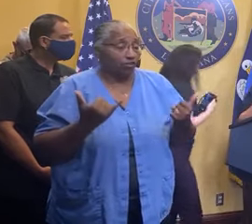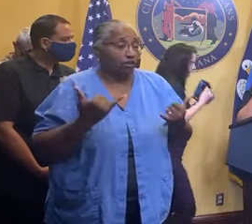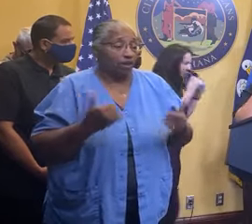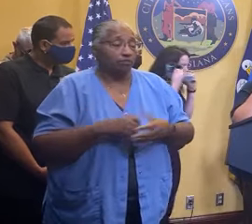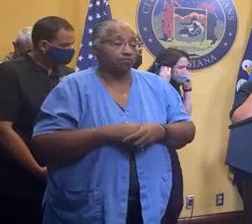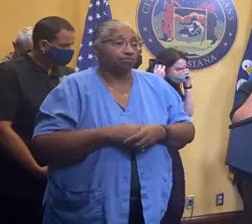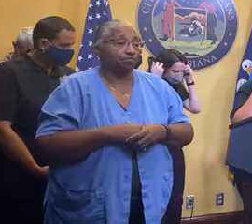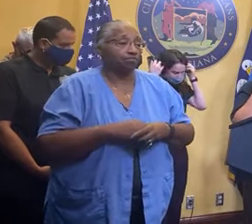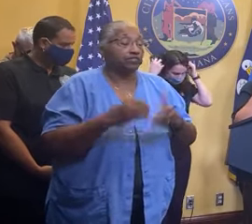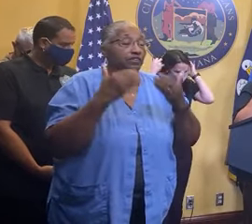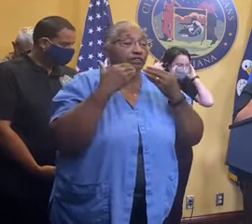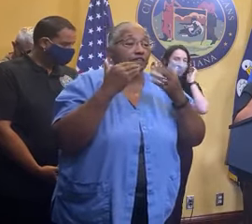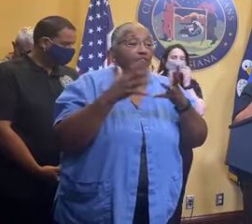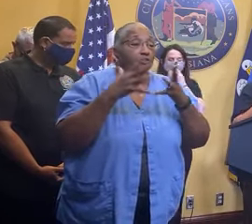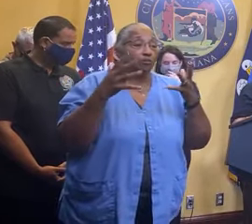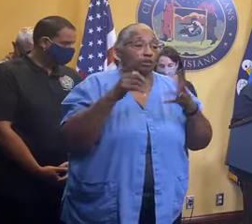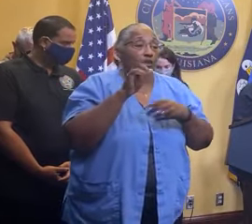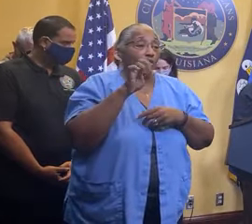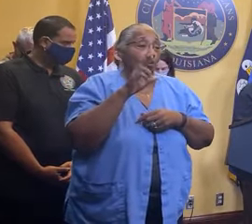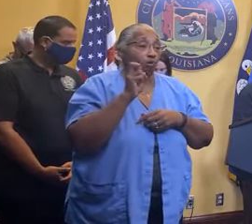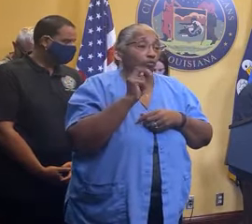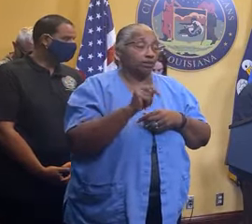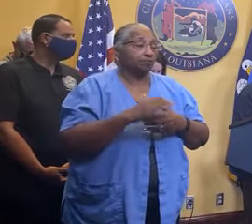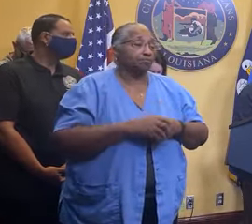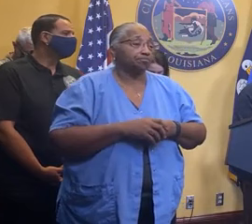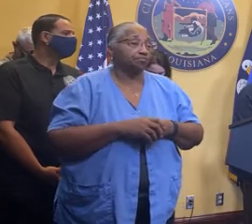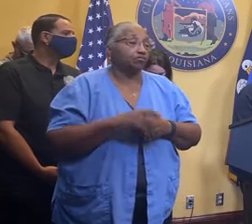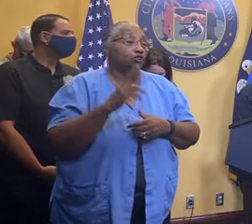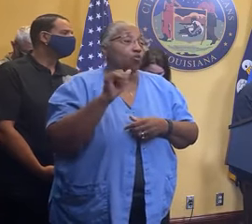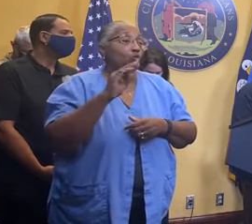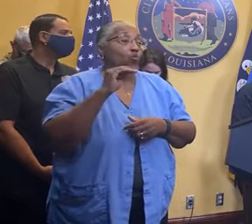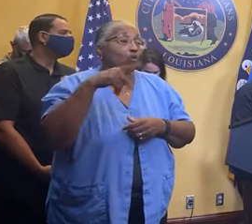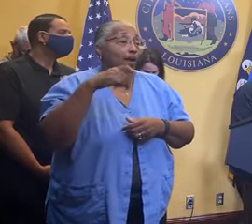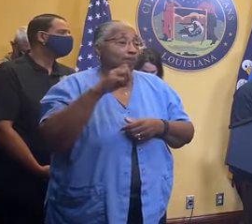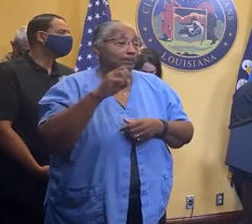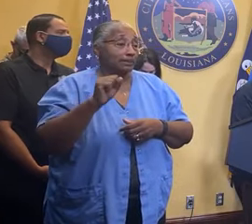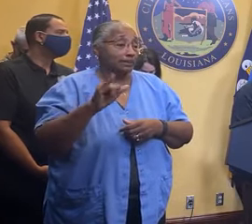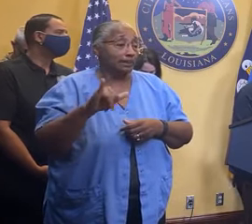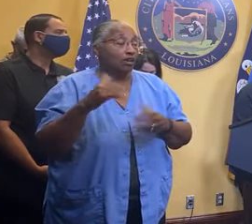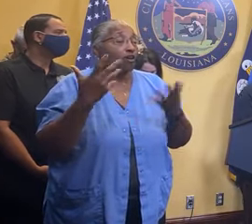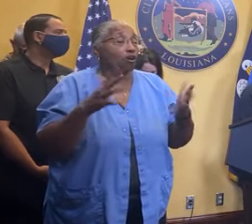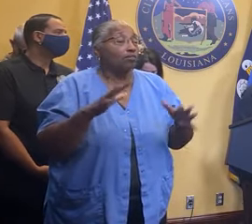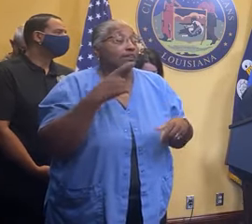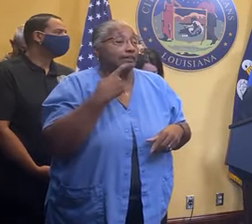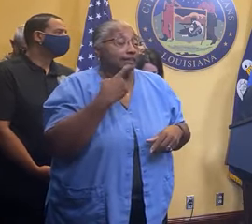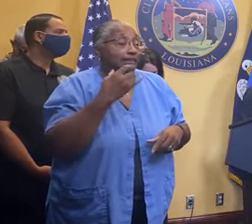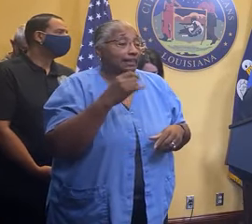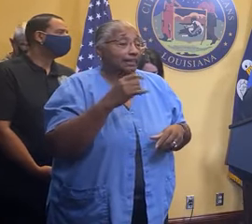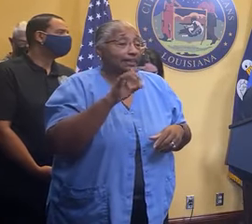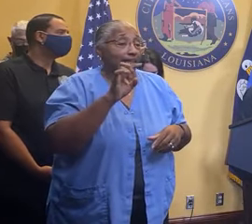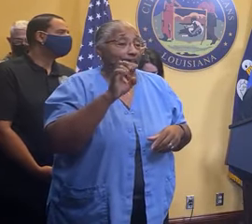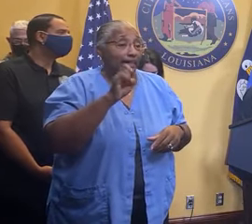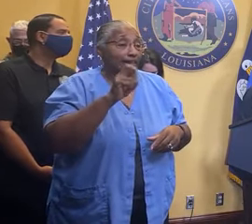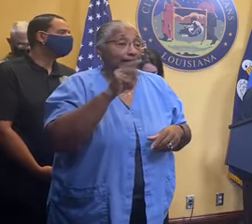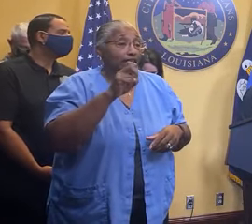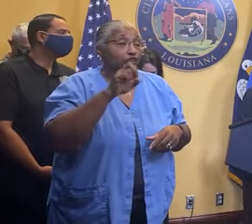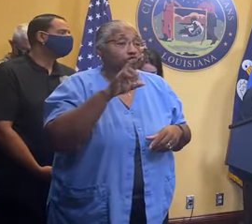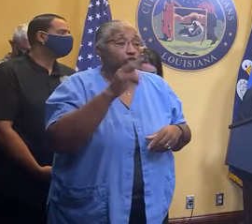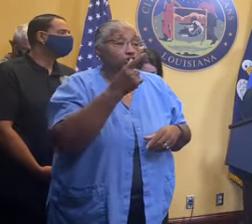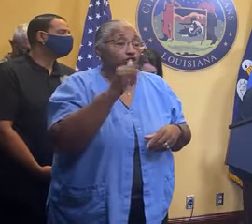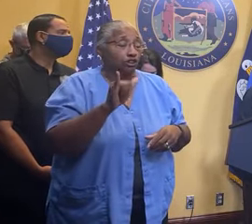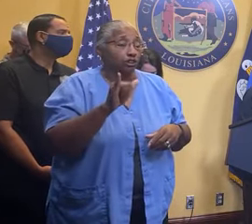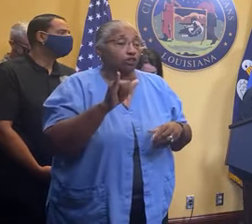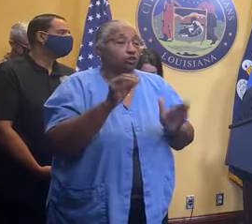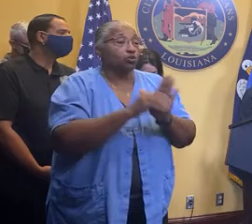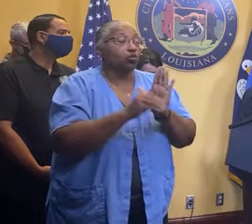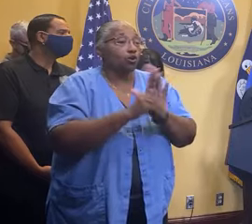Thank you so much, Lauren. As Ramsey indicated during his briefing, that Entergy New Orleans is on the ready